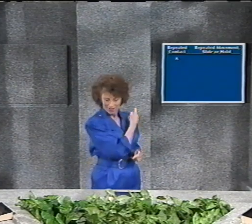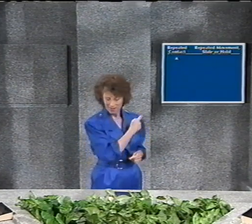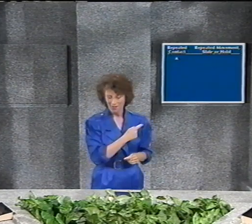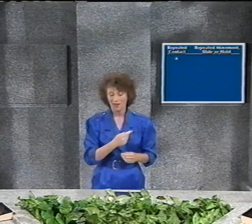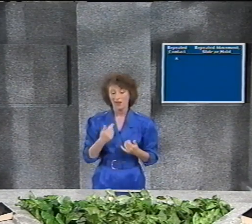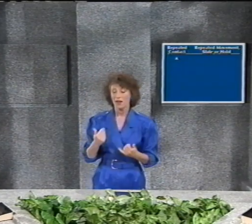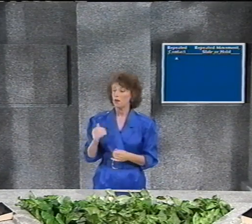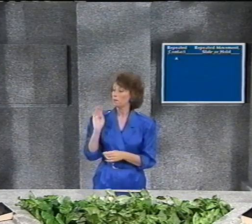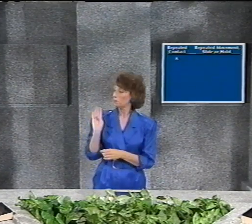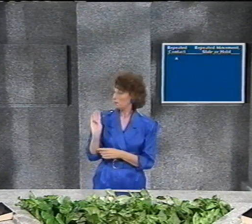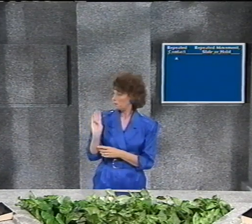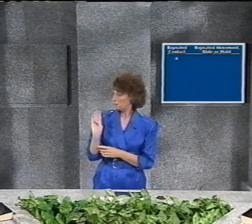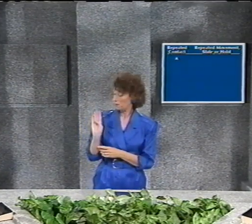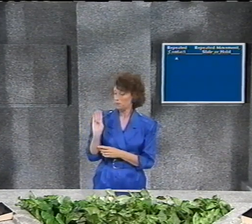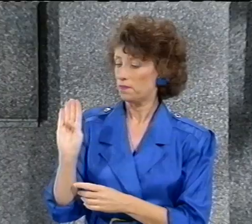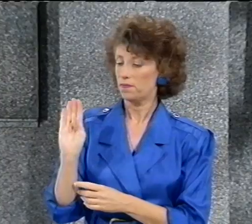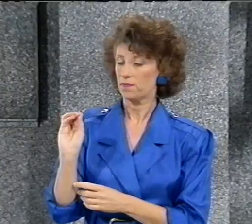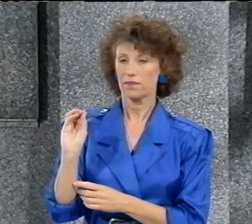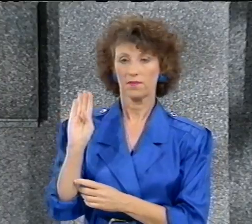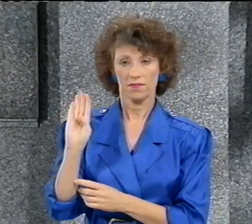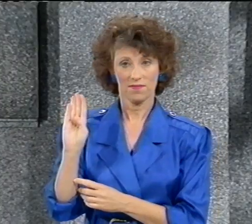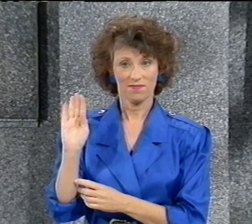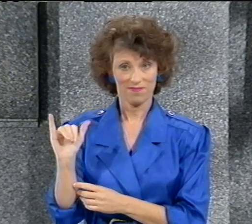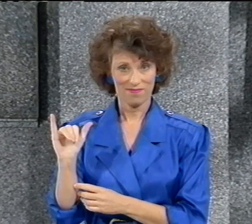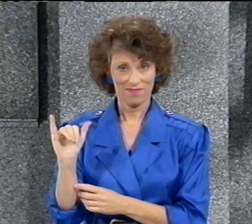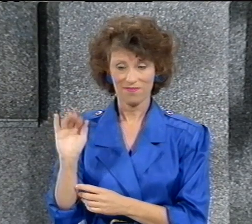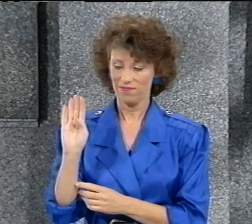column. Now, B, Bobby.